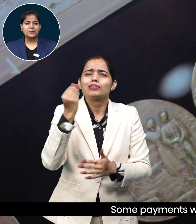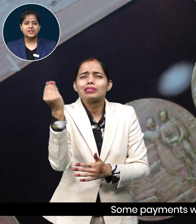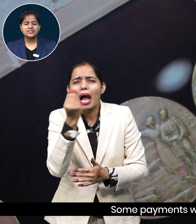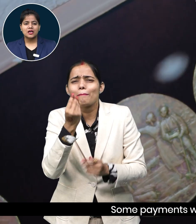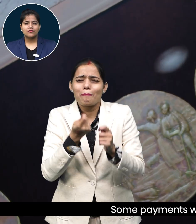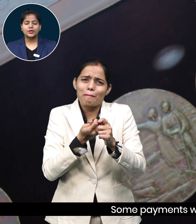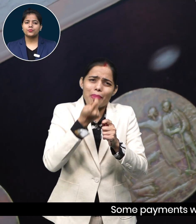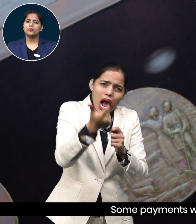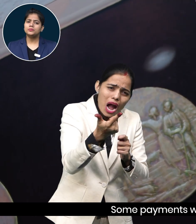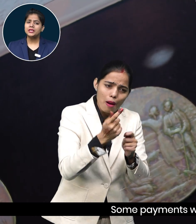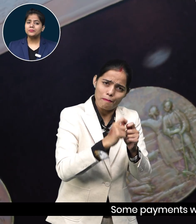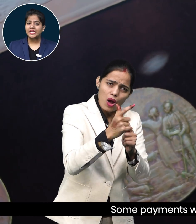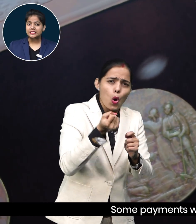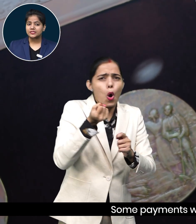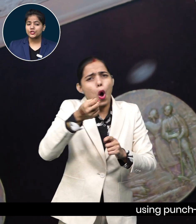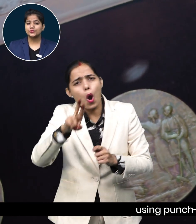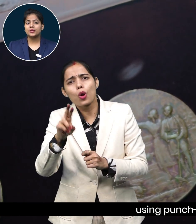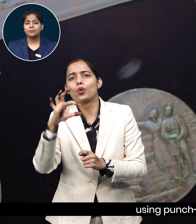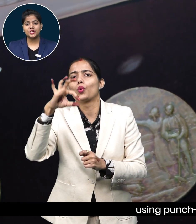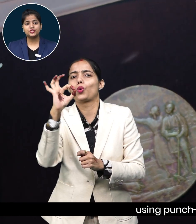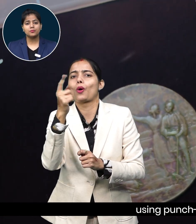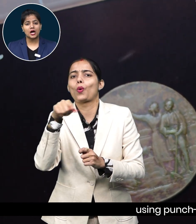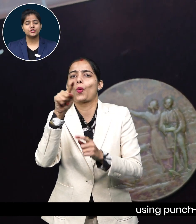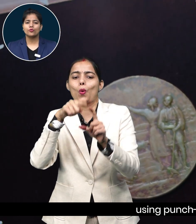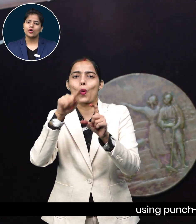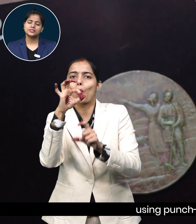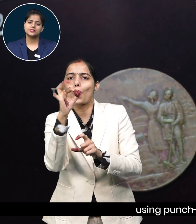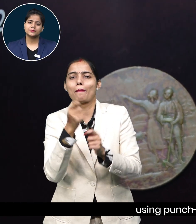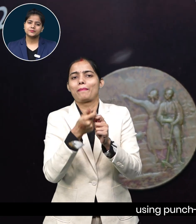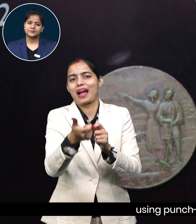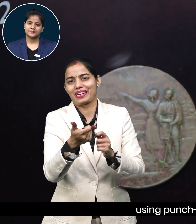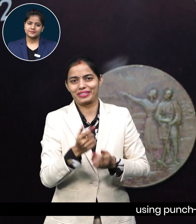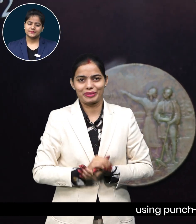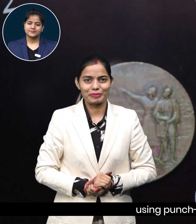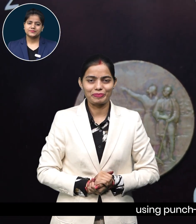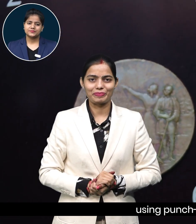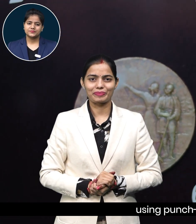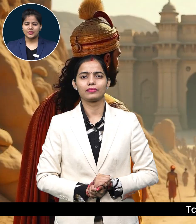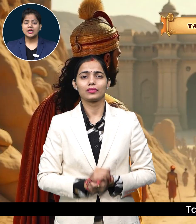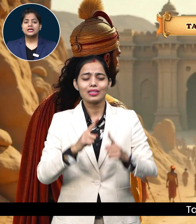Some payments were probably made using punch-marked coins.